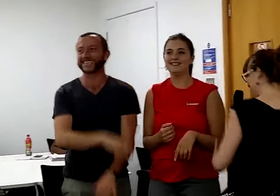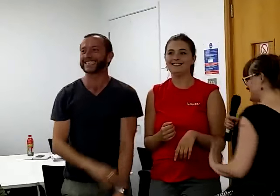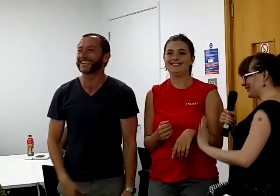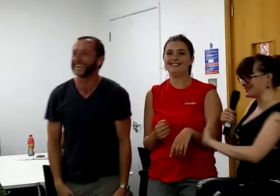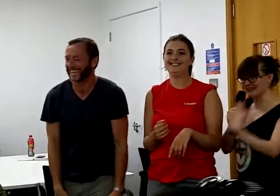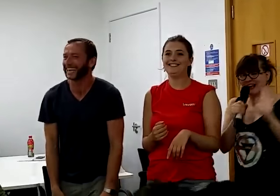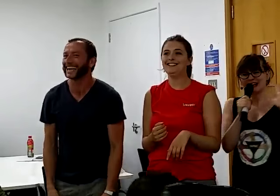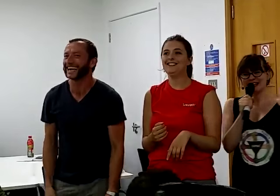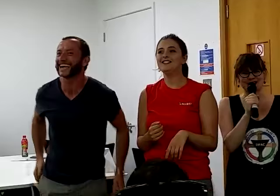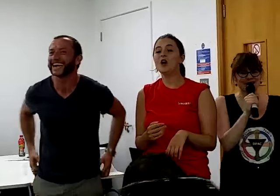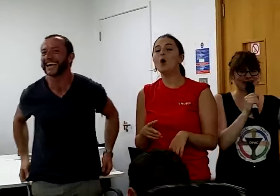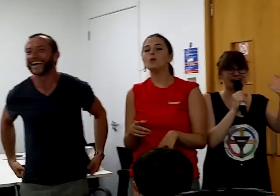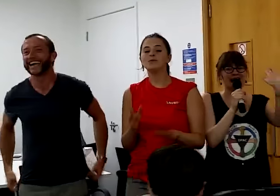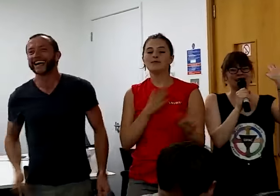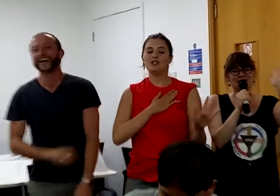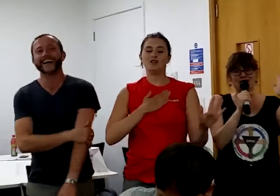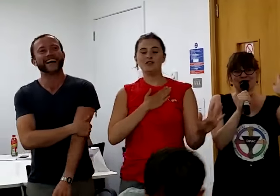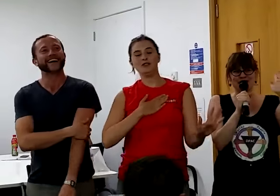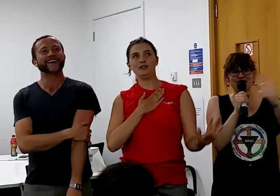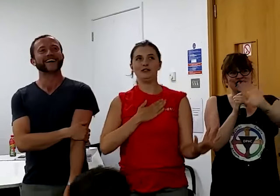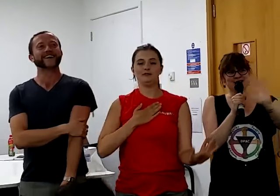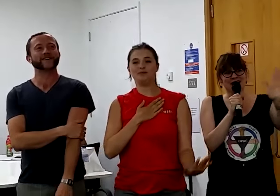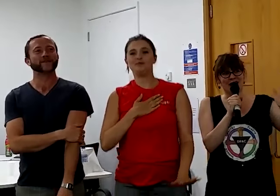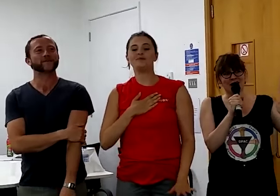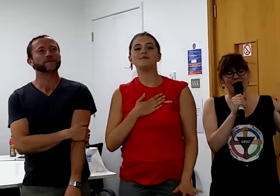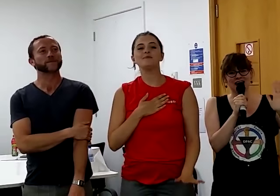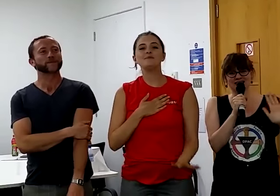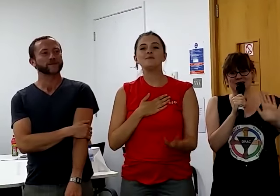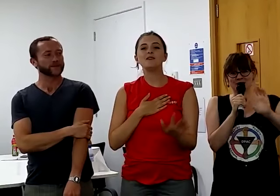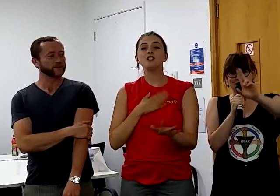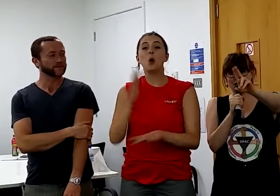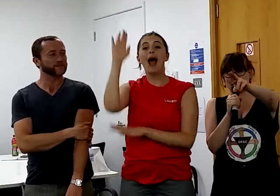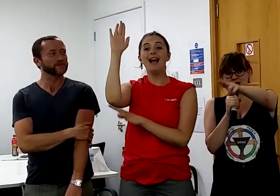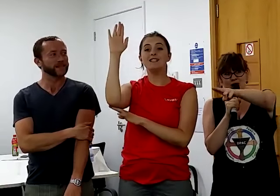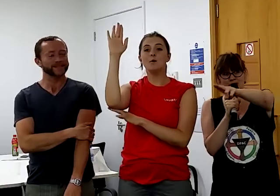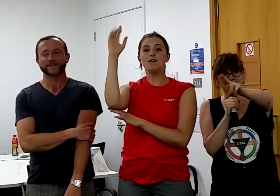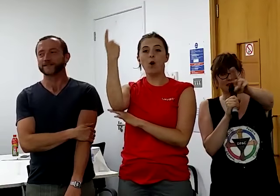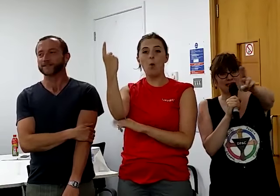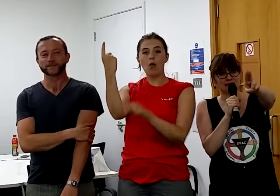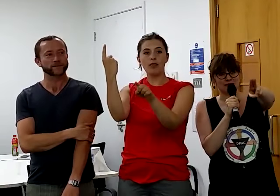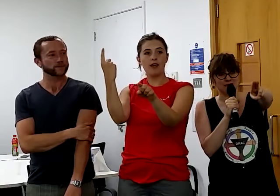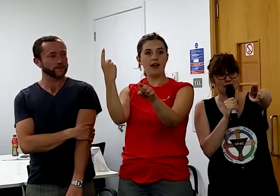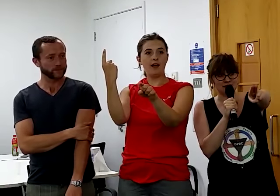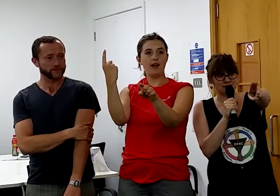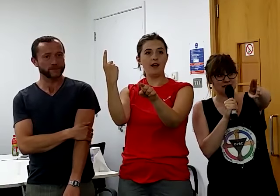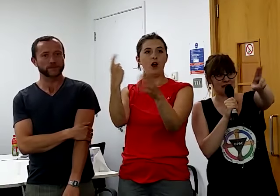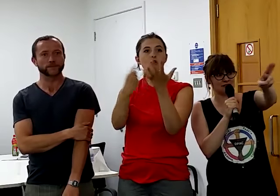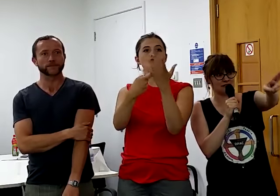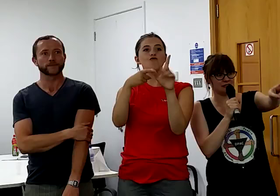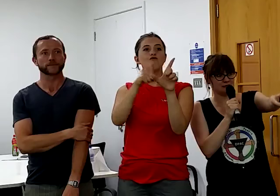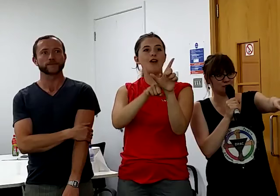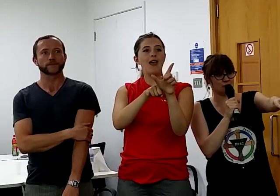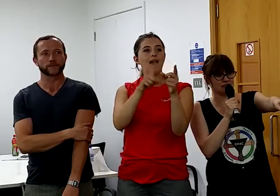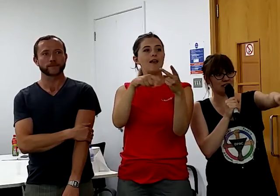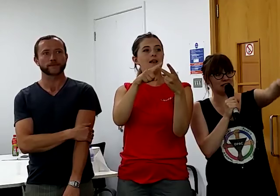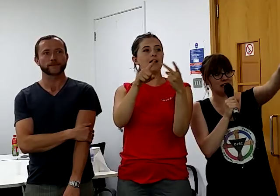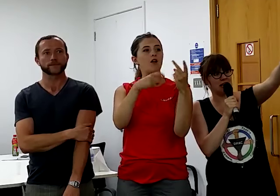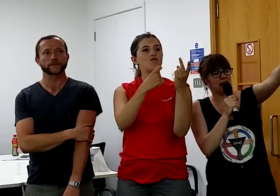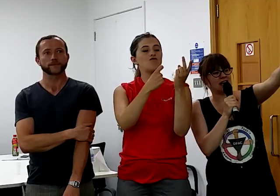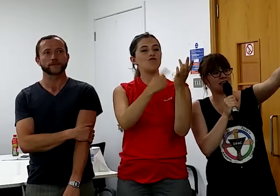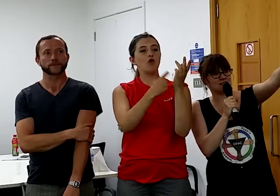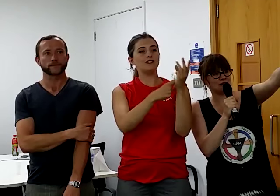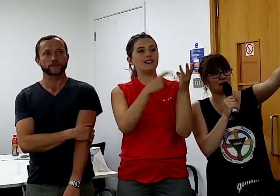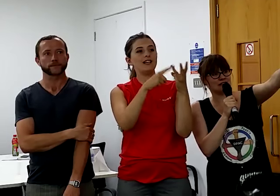that's the best place. Sorry. So, just hands up, we've got a comrade here, Ray Spiteri,